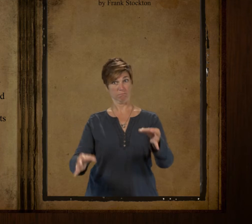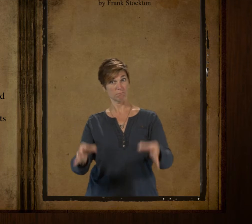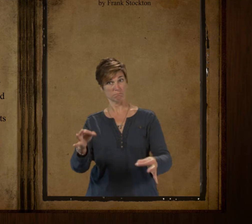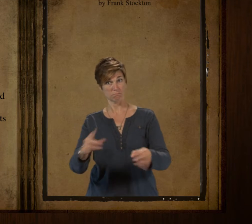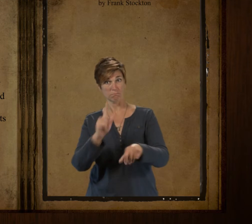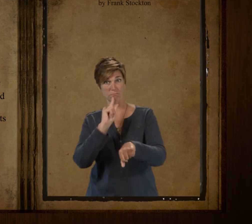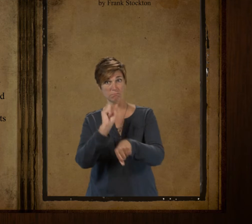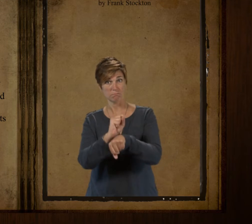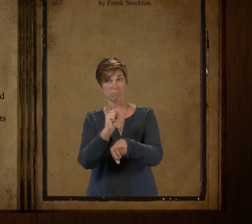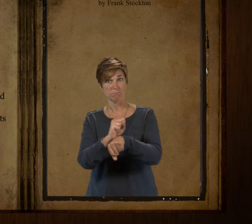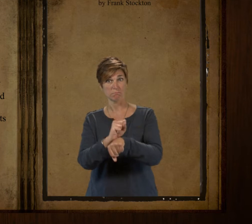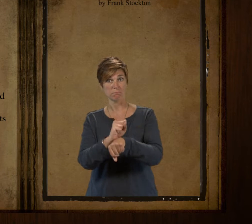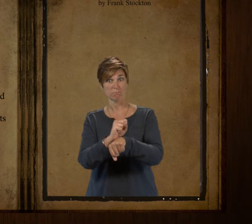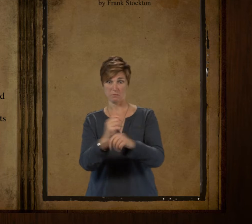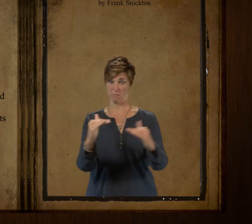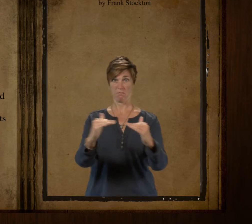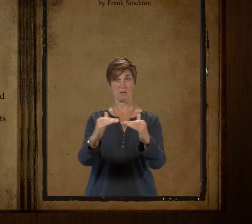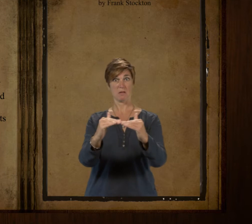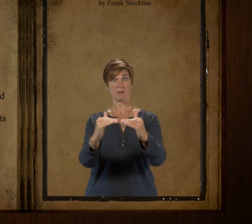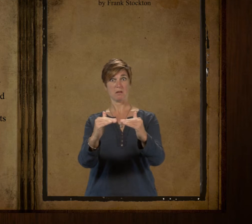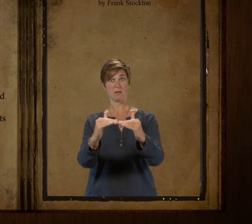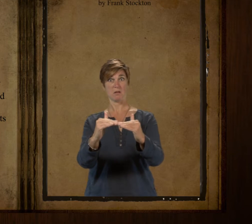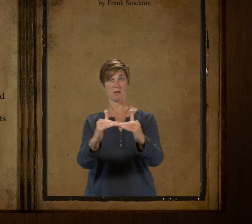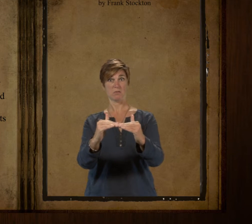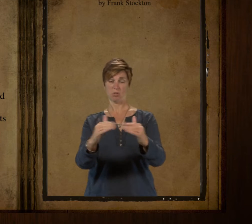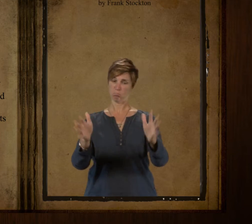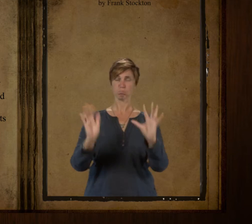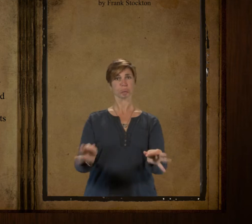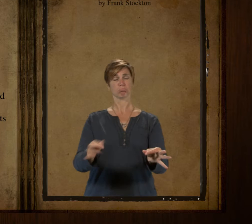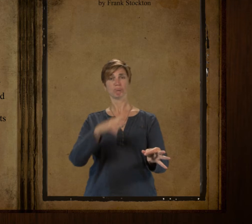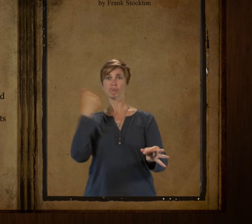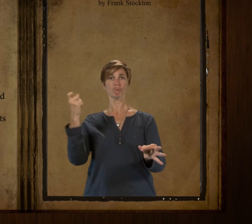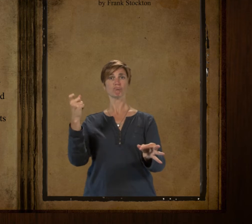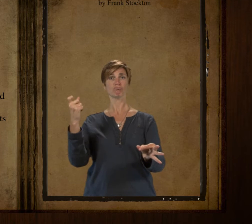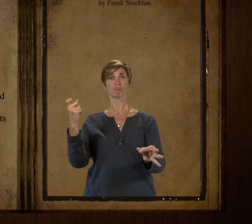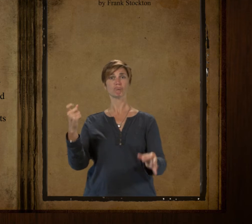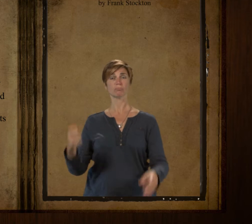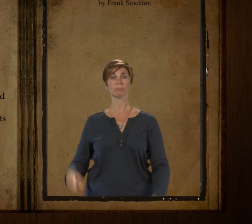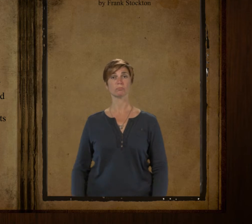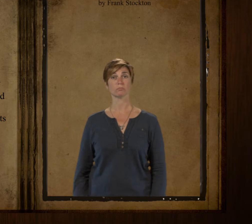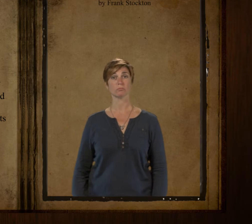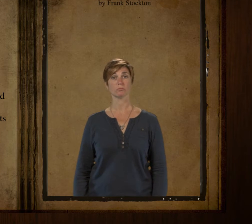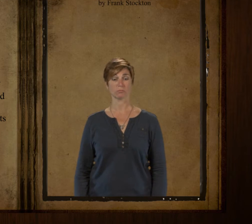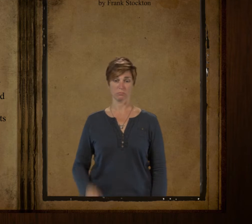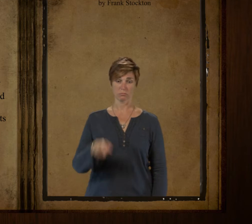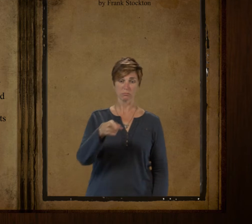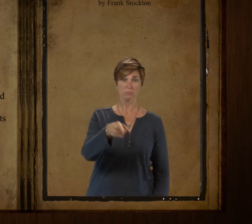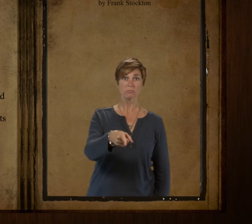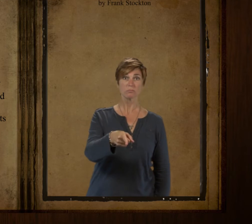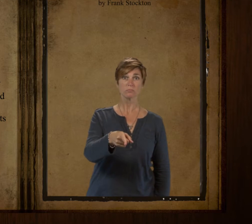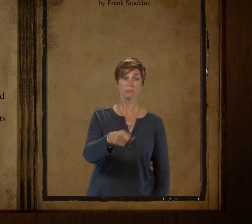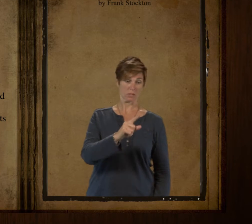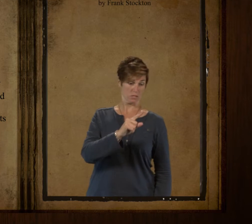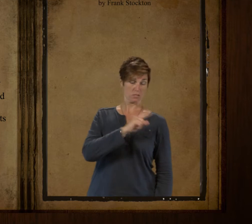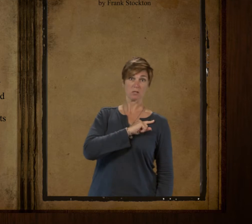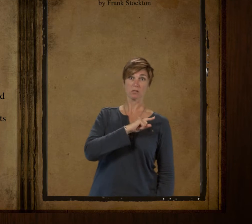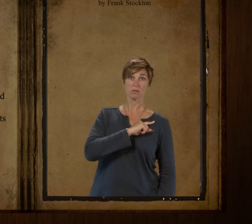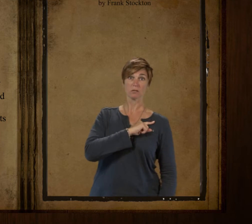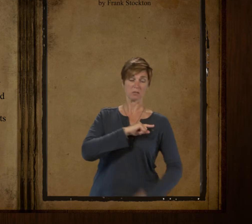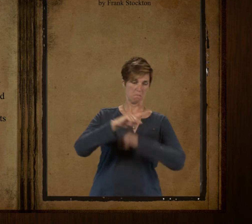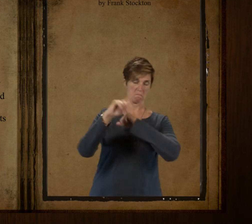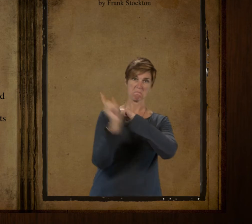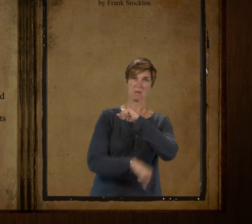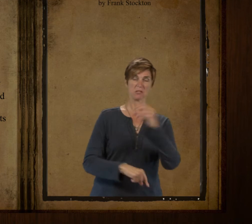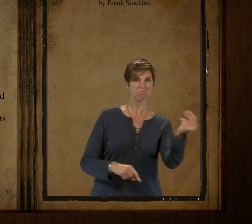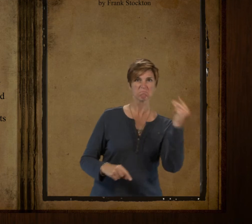The decisions of this tribunal were not only fair, they were positively determinate. The accused